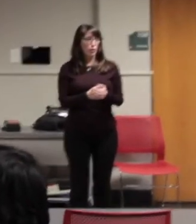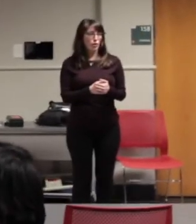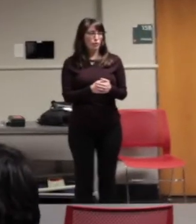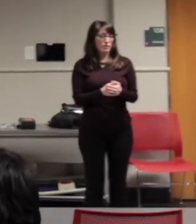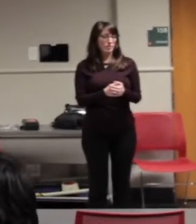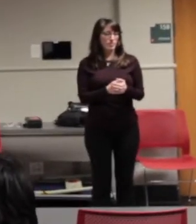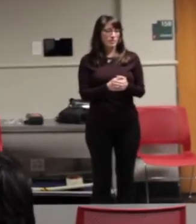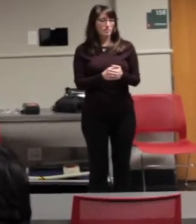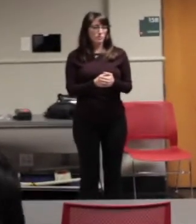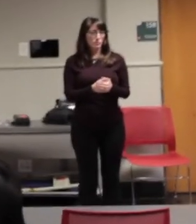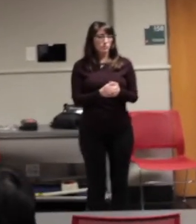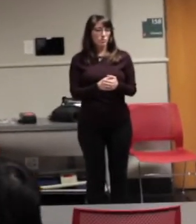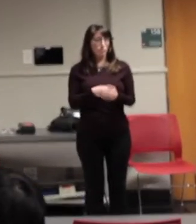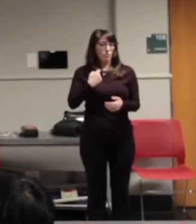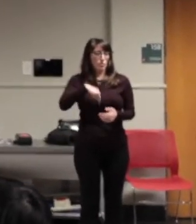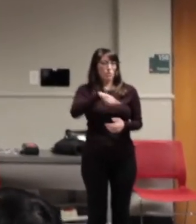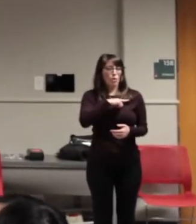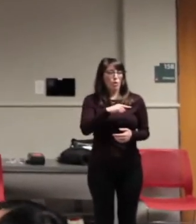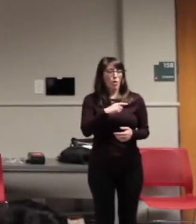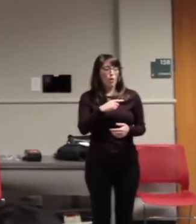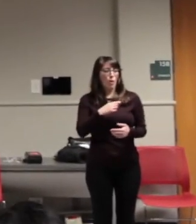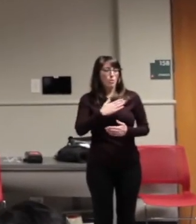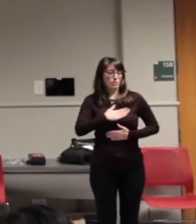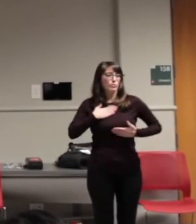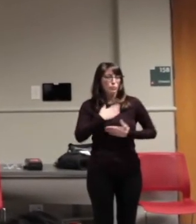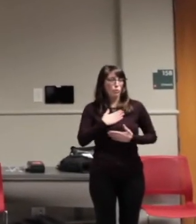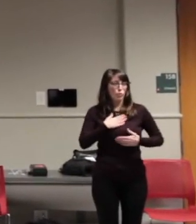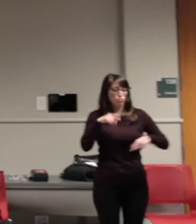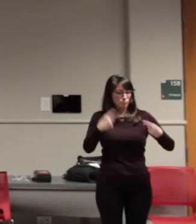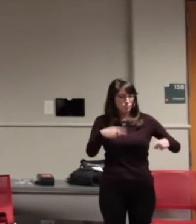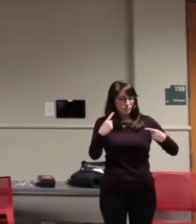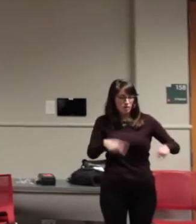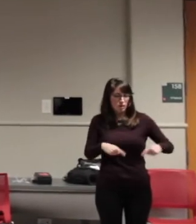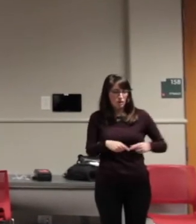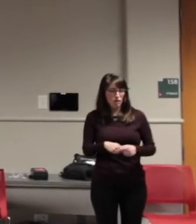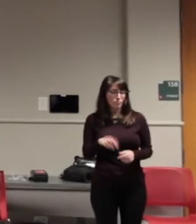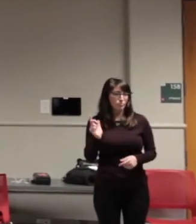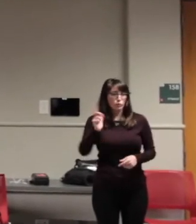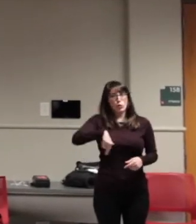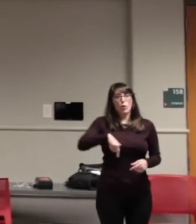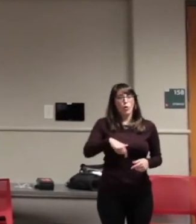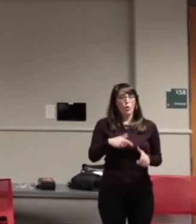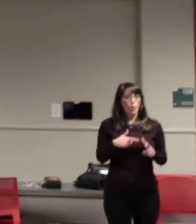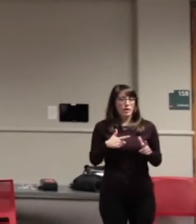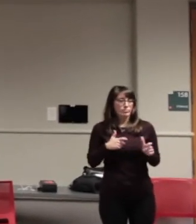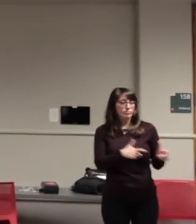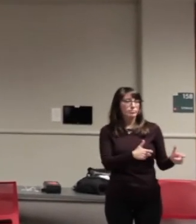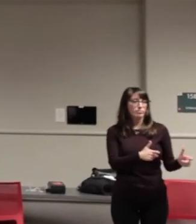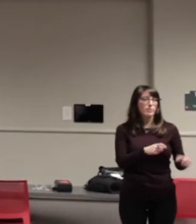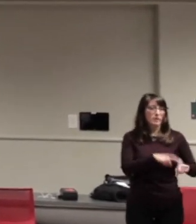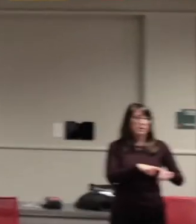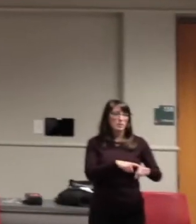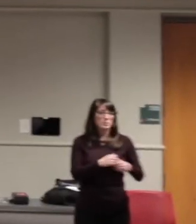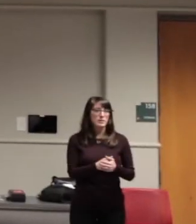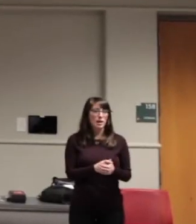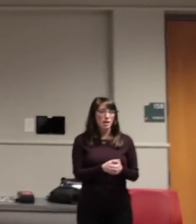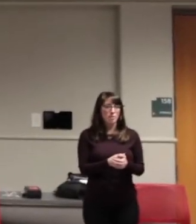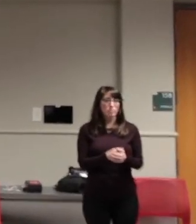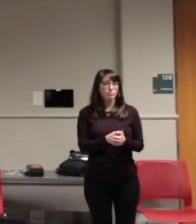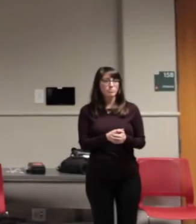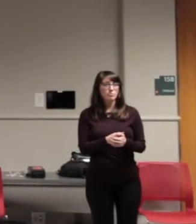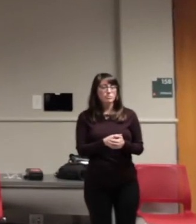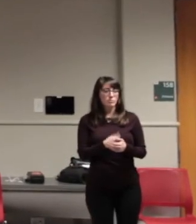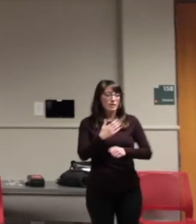We love to argue, even though it's too late to speed up time. Clocks, Dali, seasons, Vivaldi.